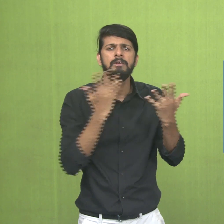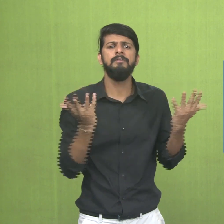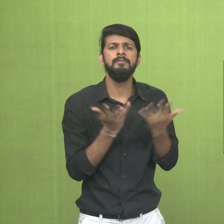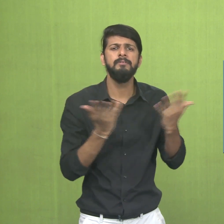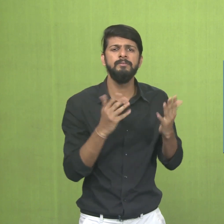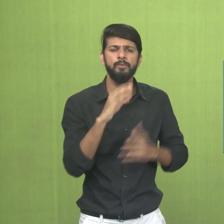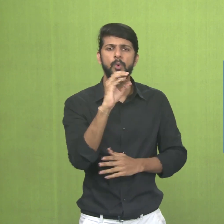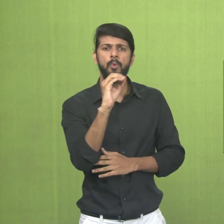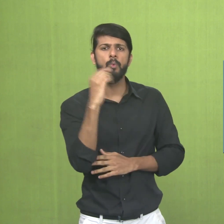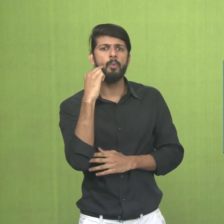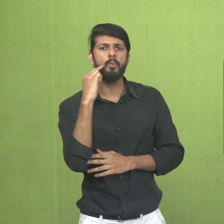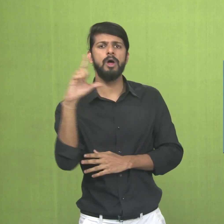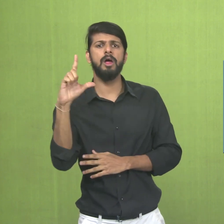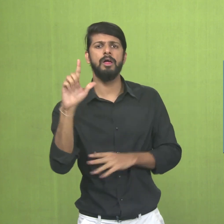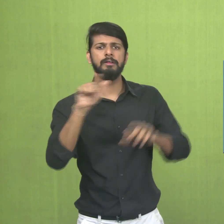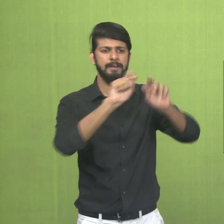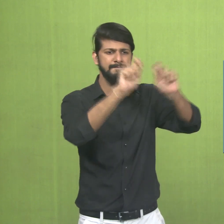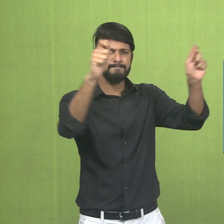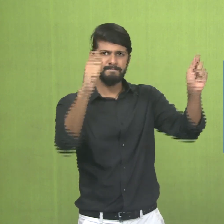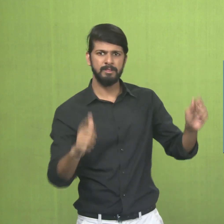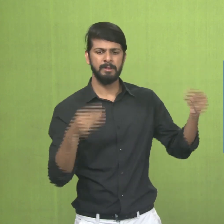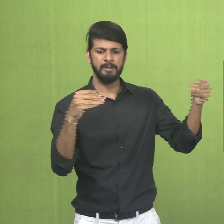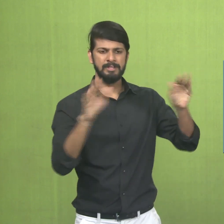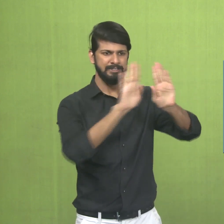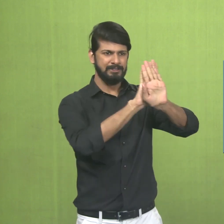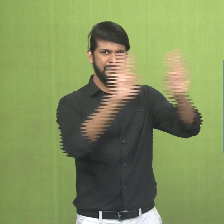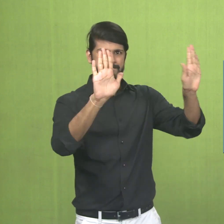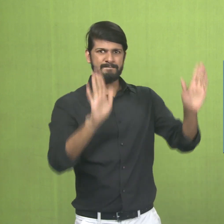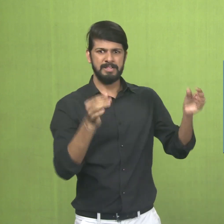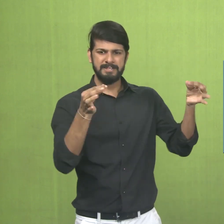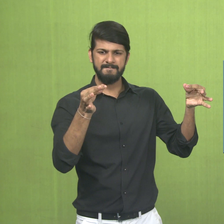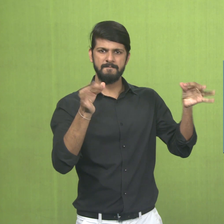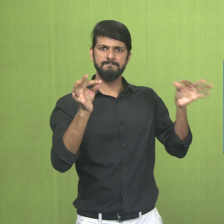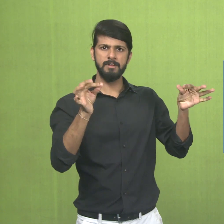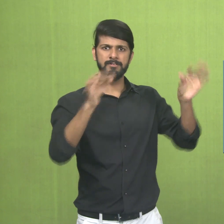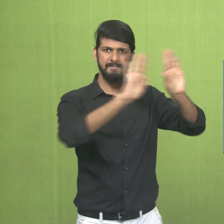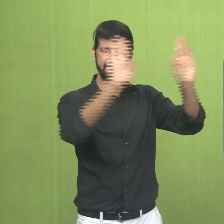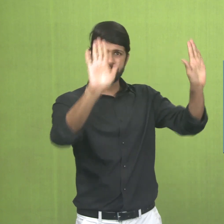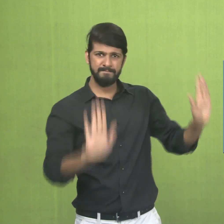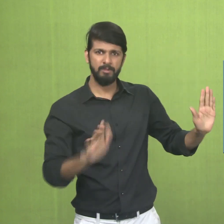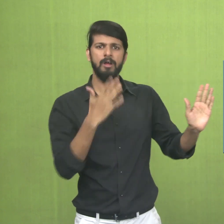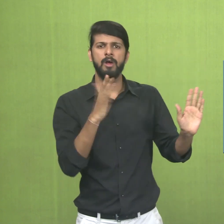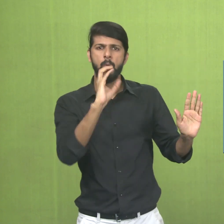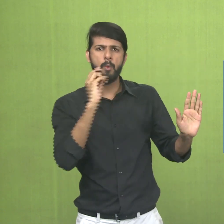The medium of this artwork is oil on canvas.